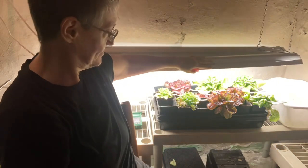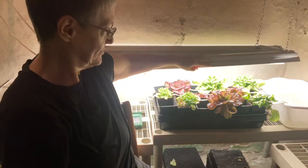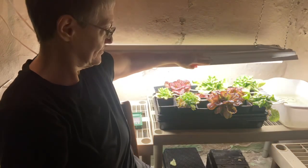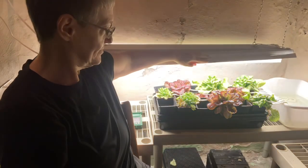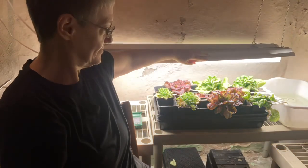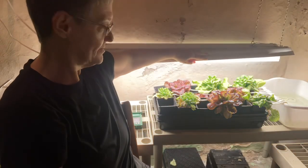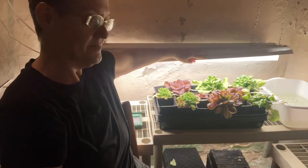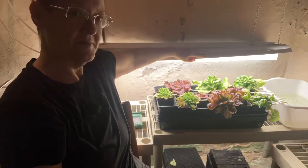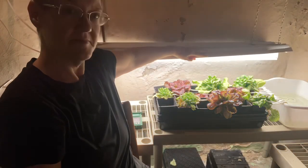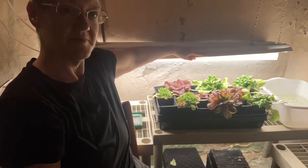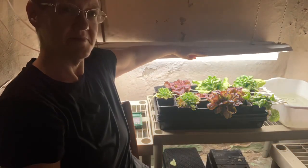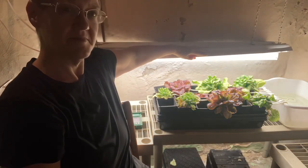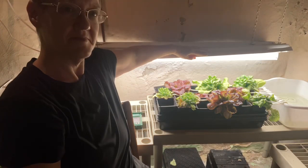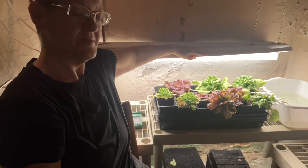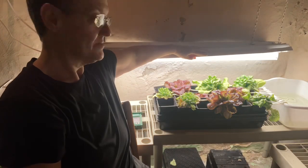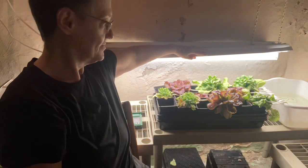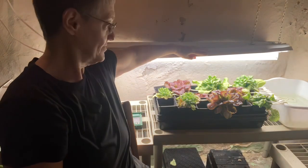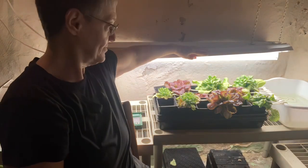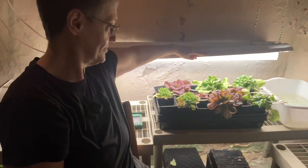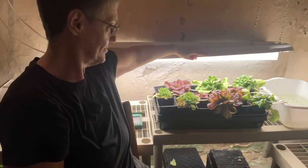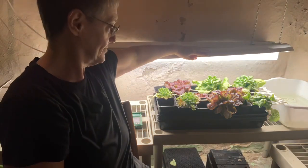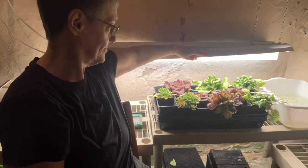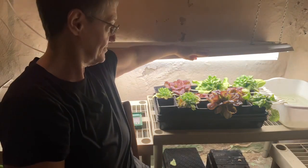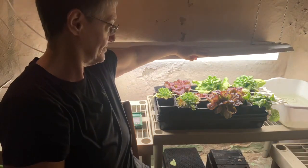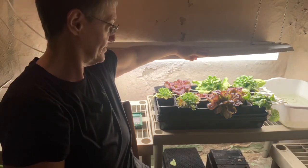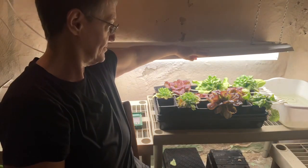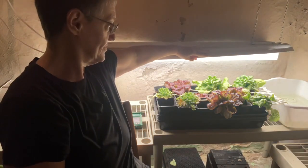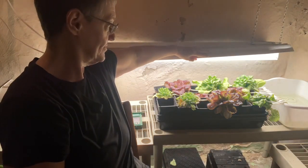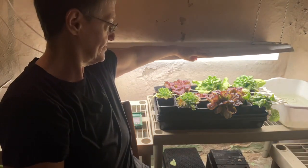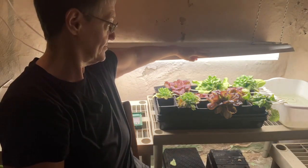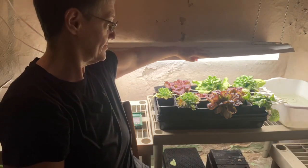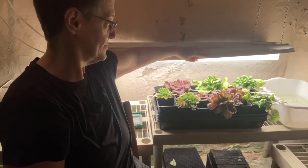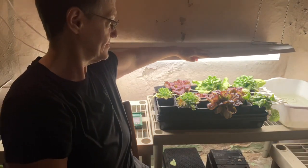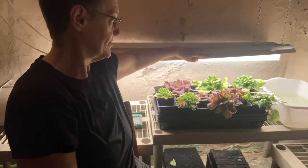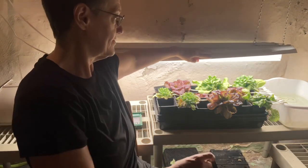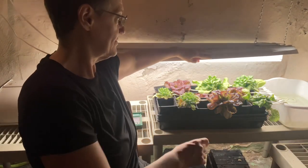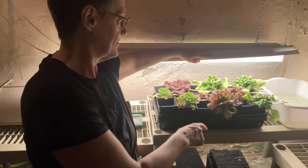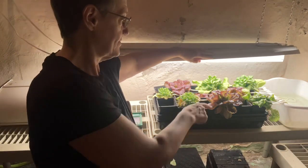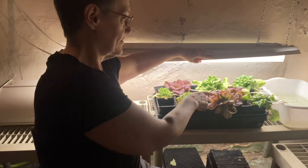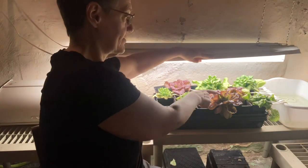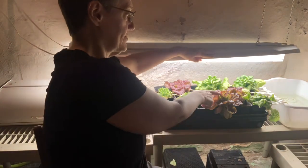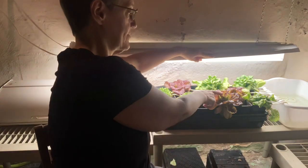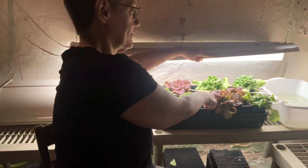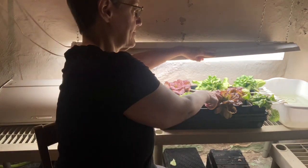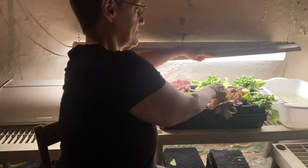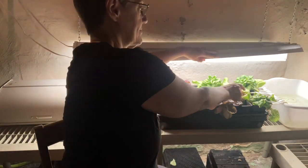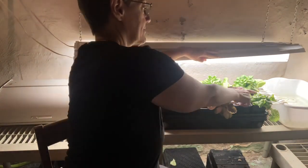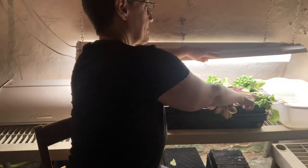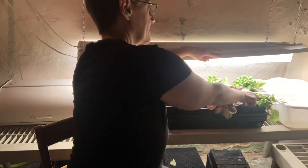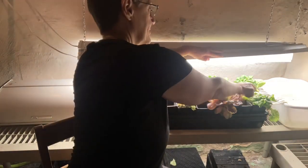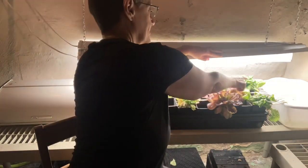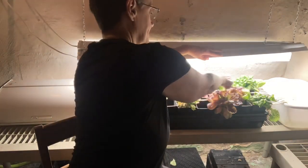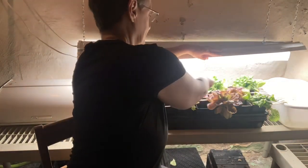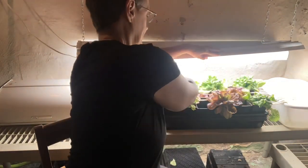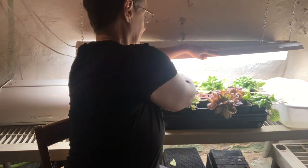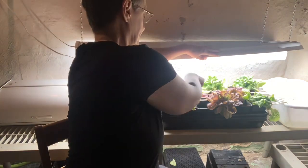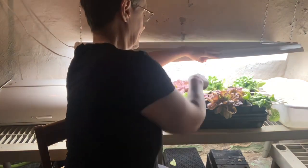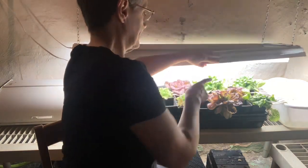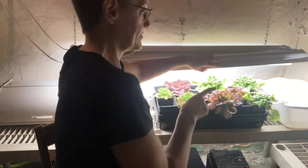So they have plenty of room still because they're still small. And most of